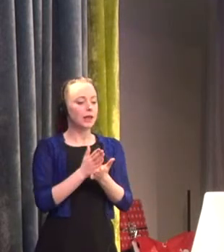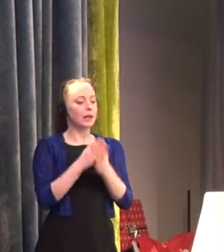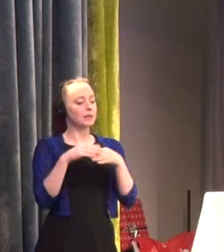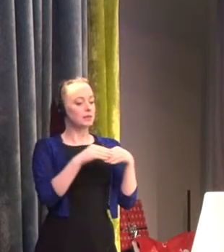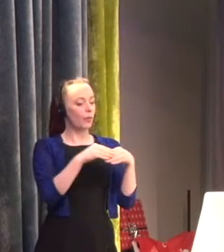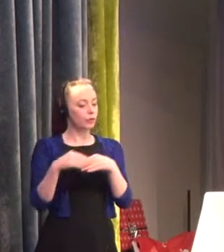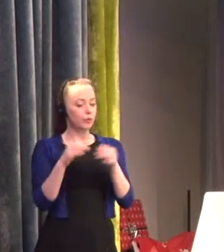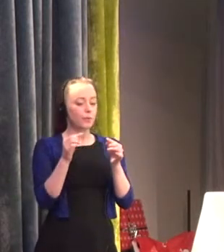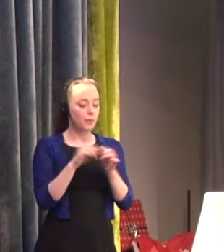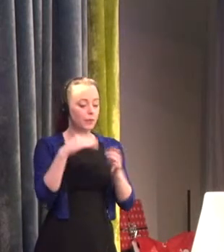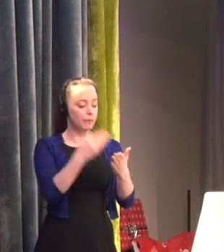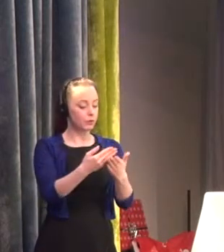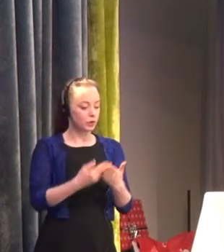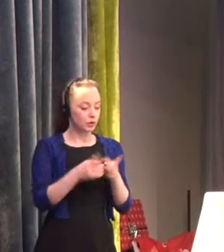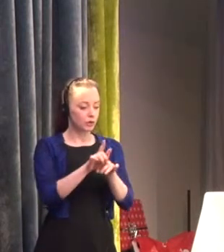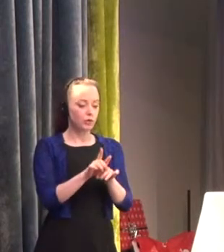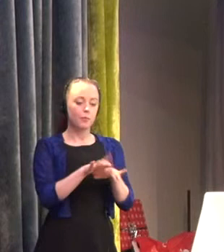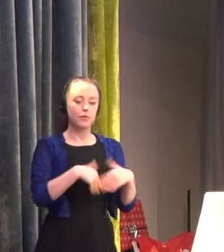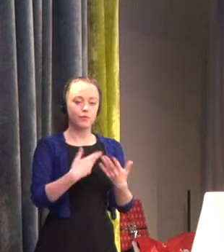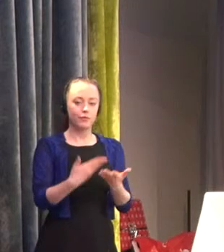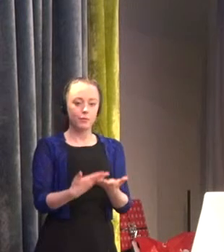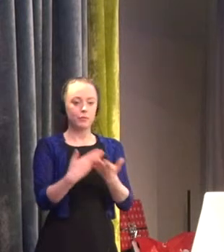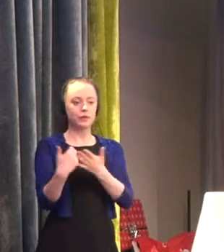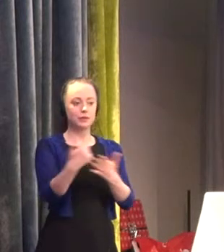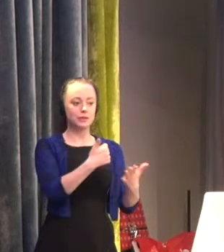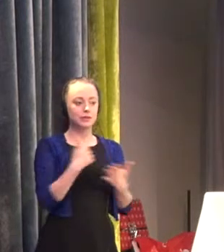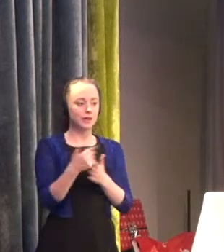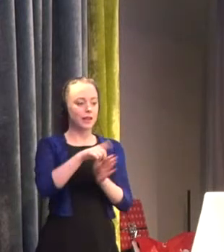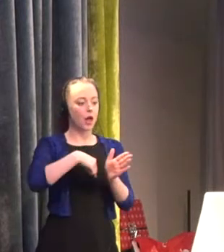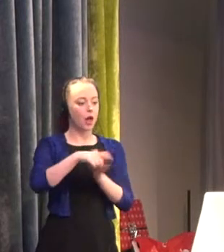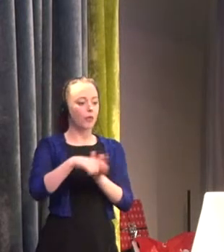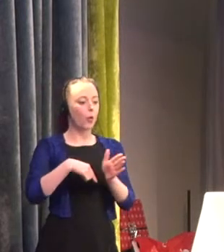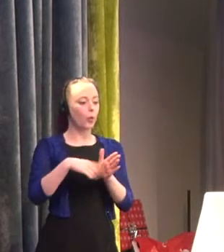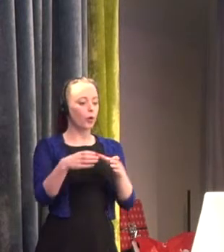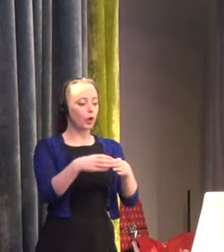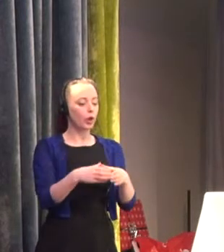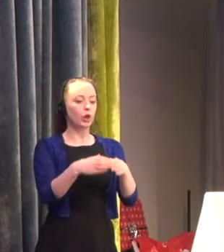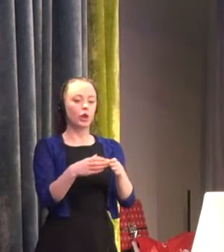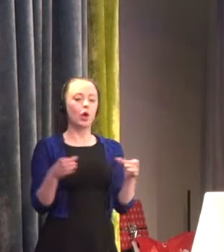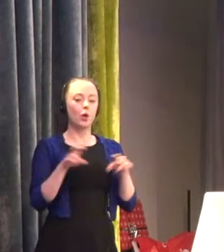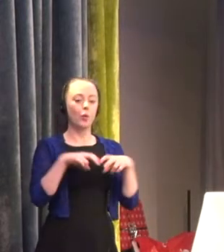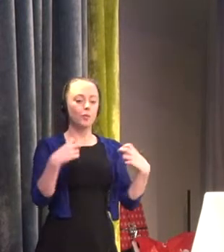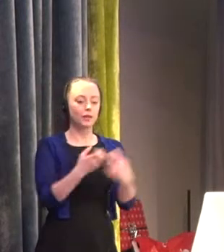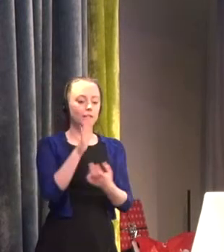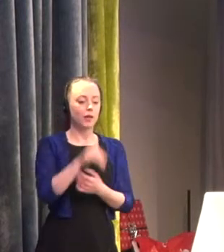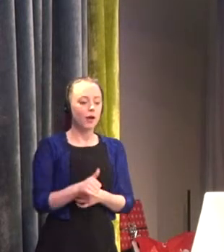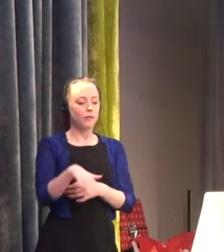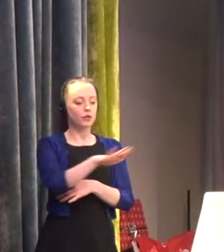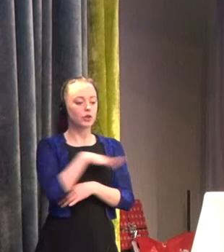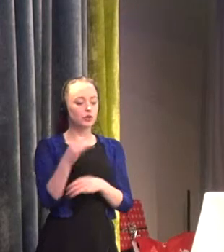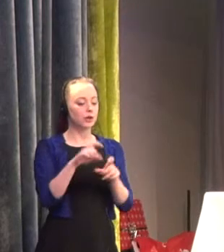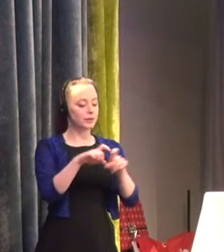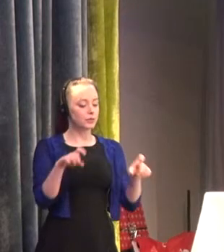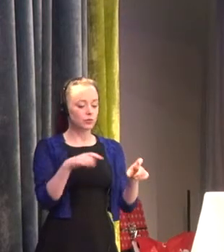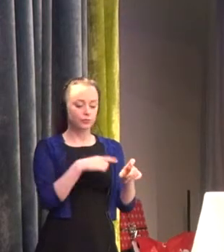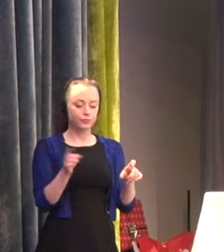the 6th Ad Hoc Committee for Monitoring by the National Human Rights Institutions was drafted at a conference that we convened with